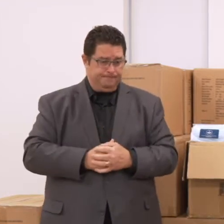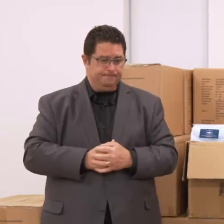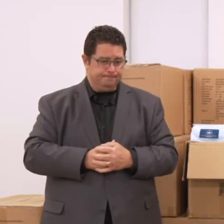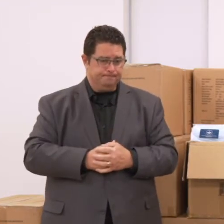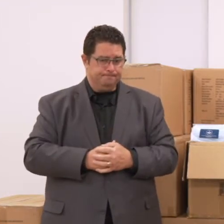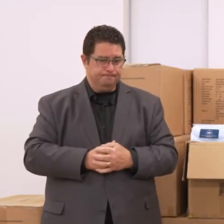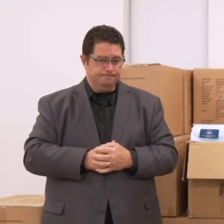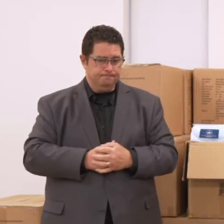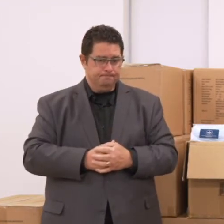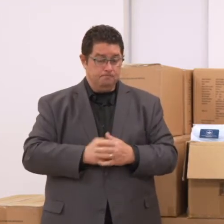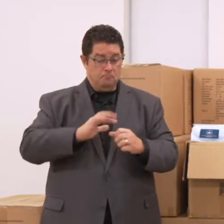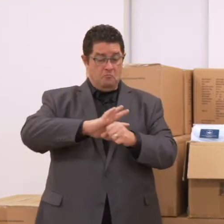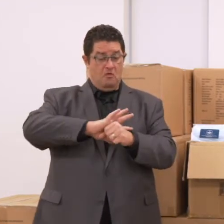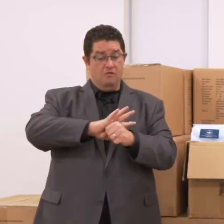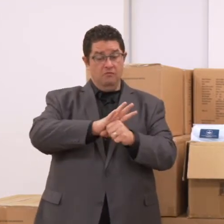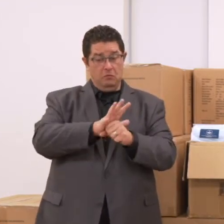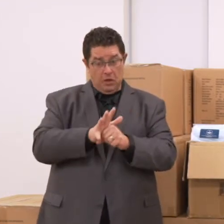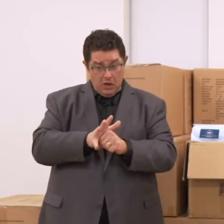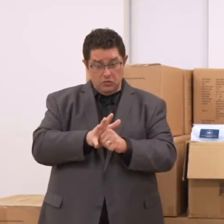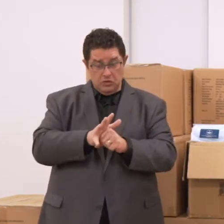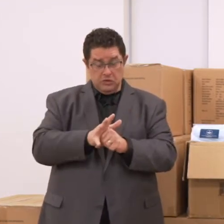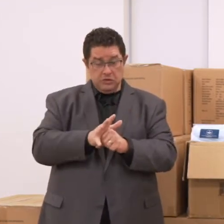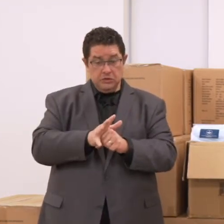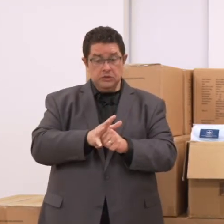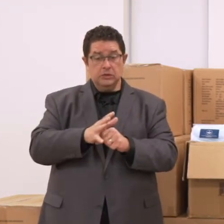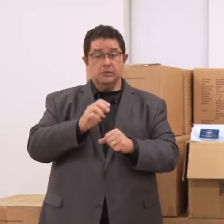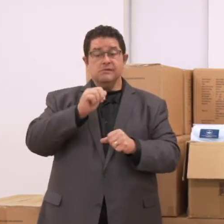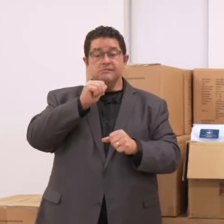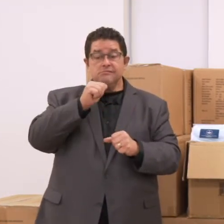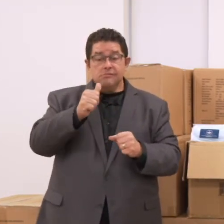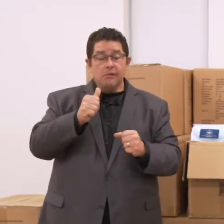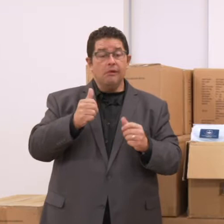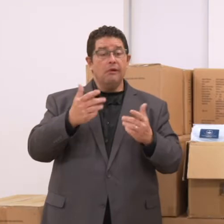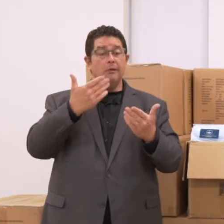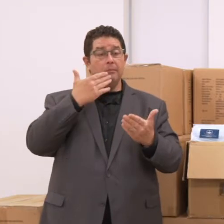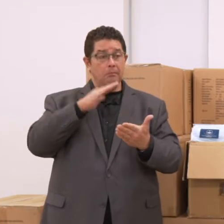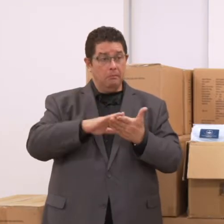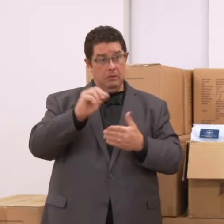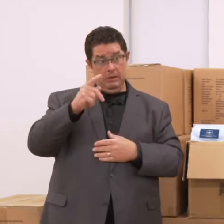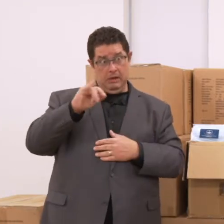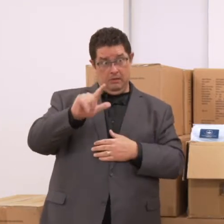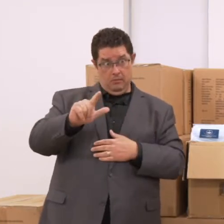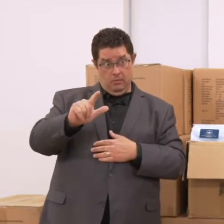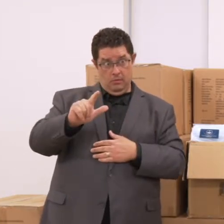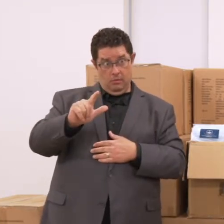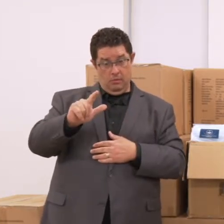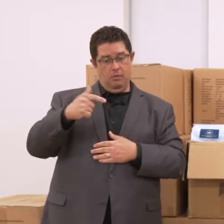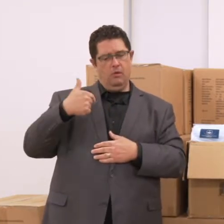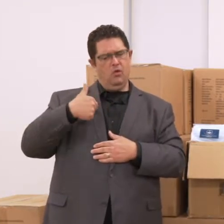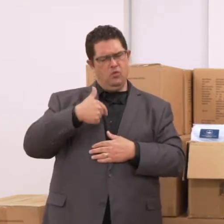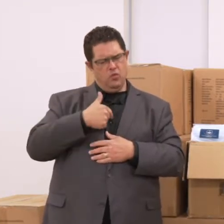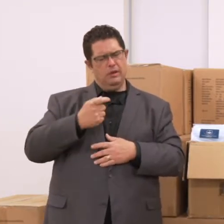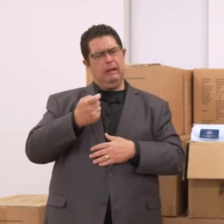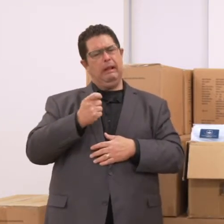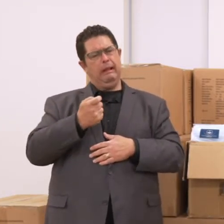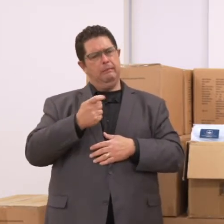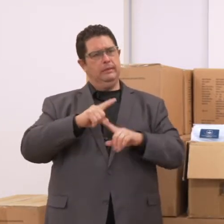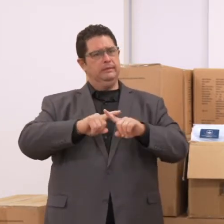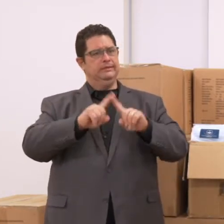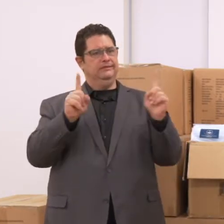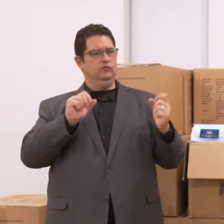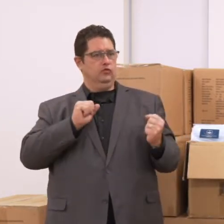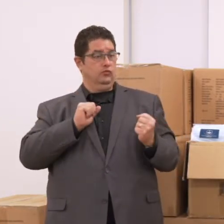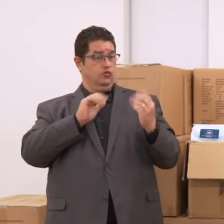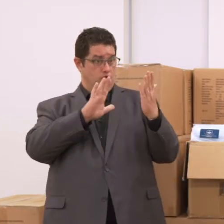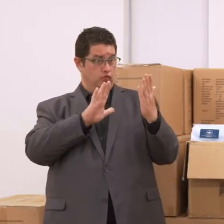Because the virus is not spreading at quite the pace that it was back in April, we're going to take a little bit different approach than we did back